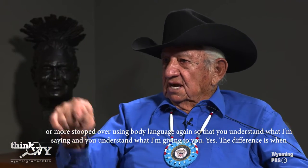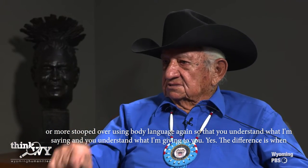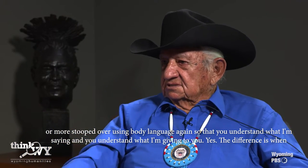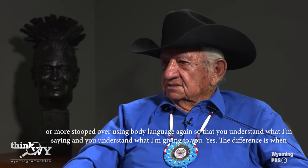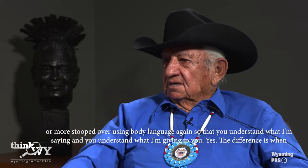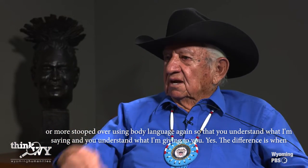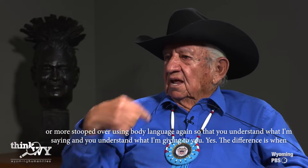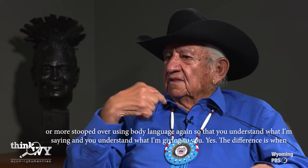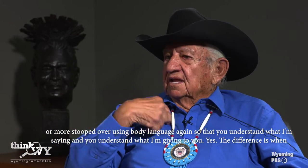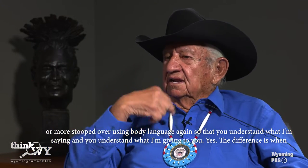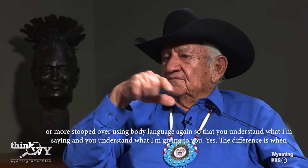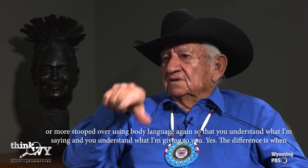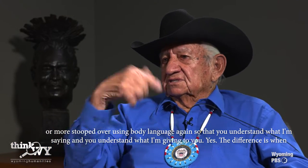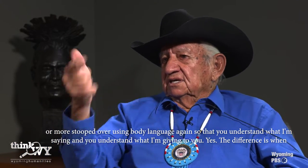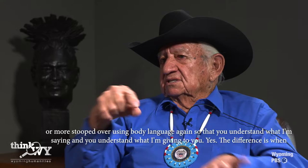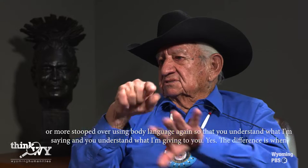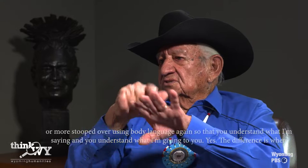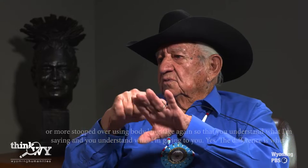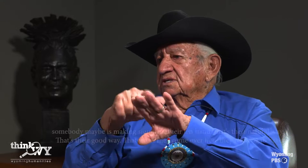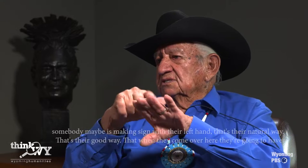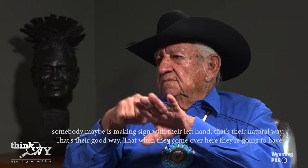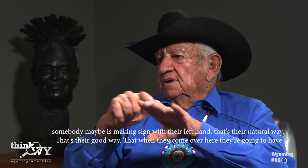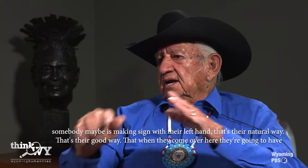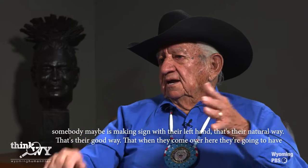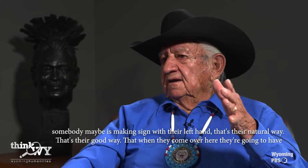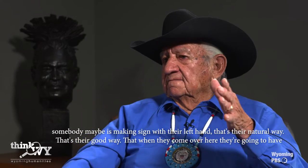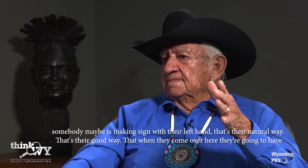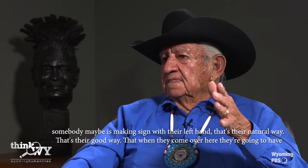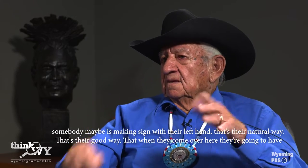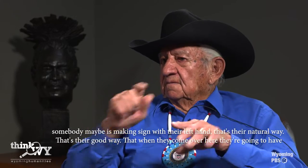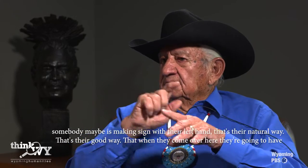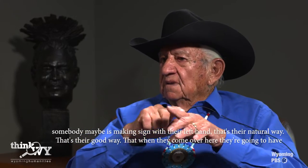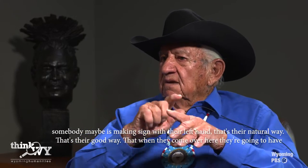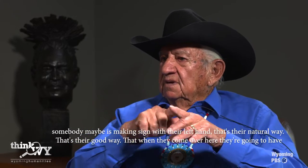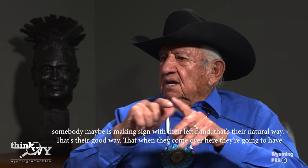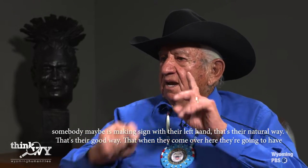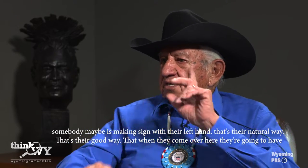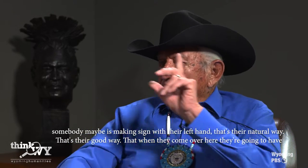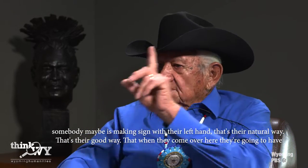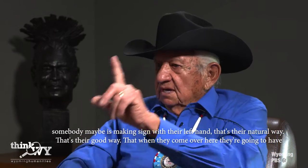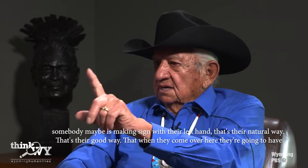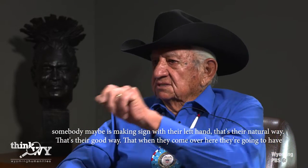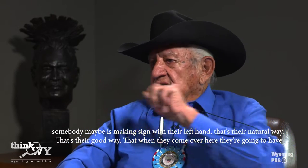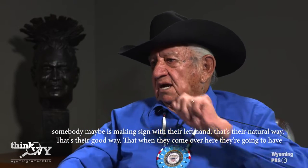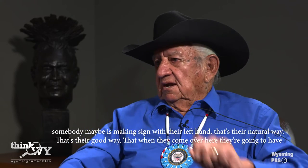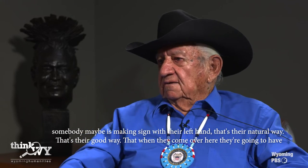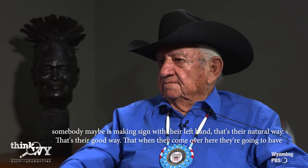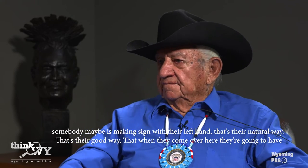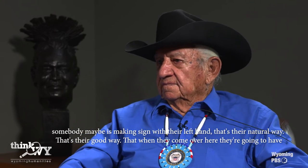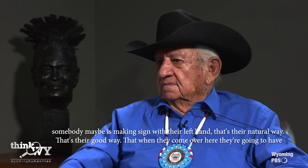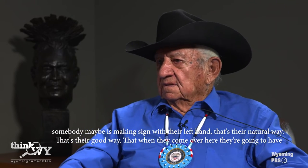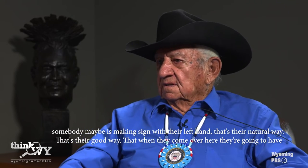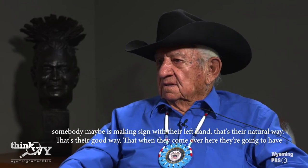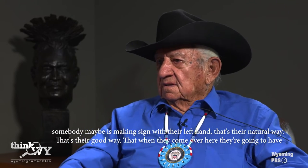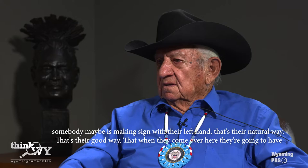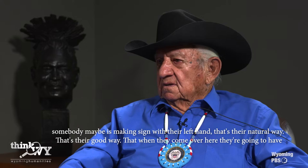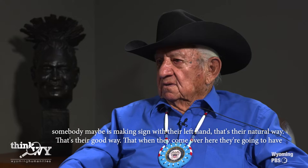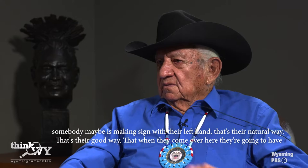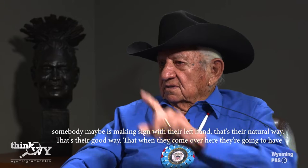Yes, the difference is when somebody maybe is making sign with their